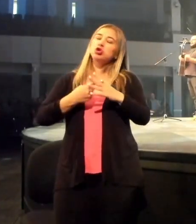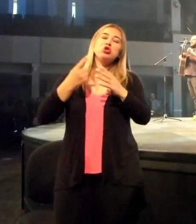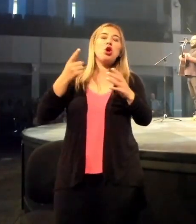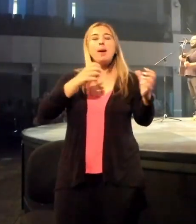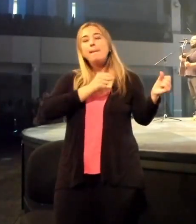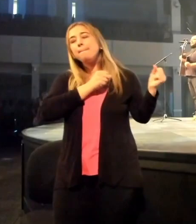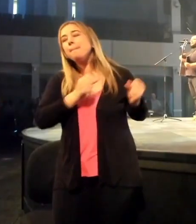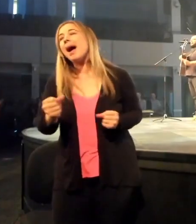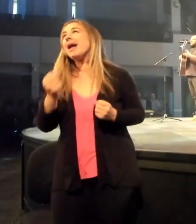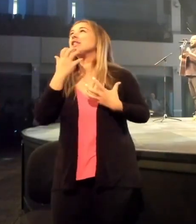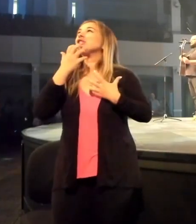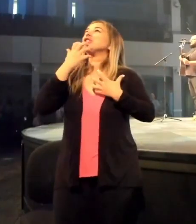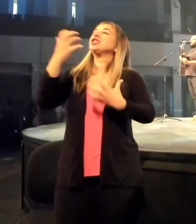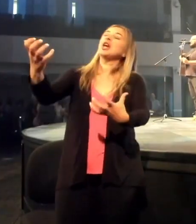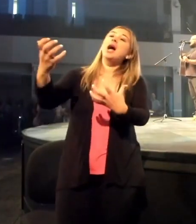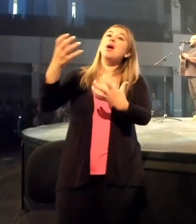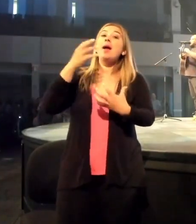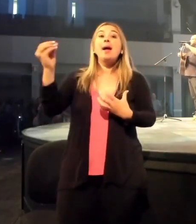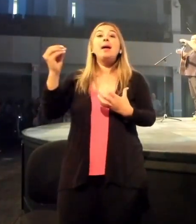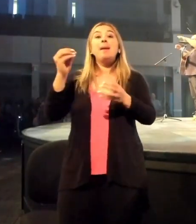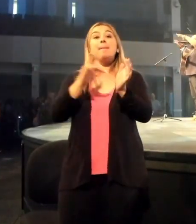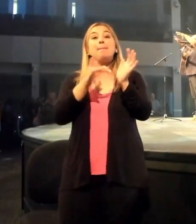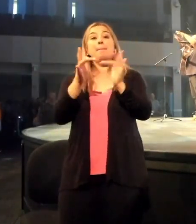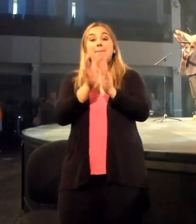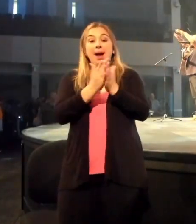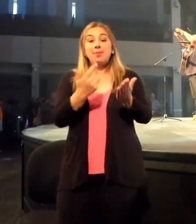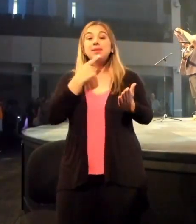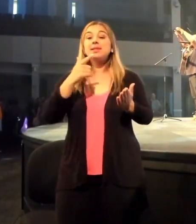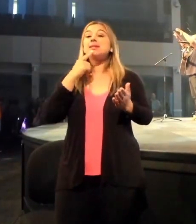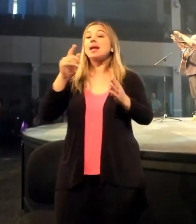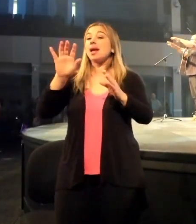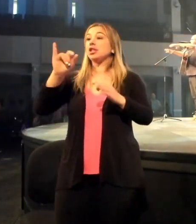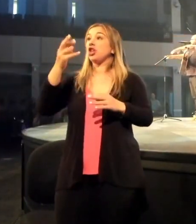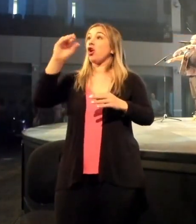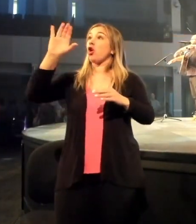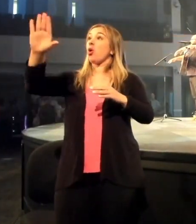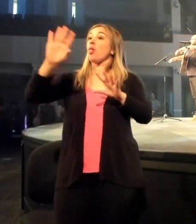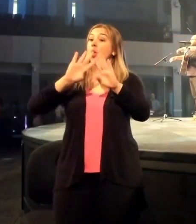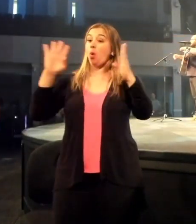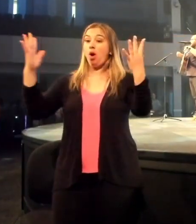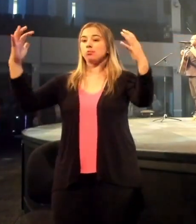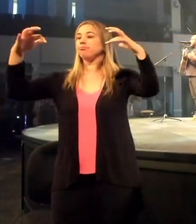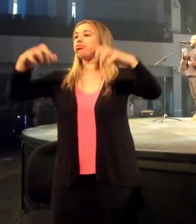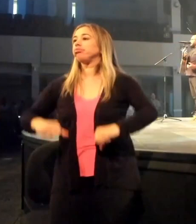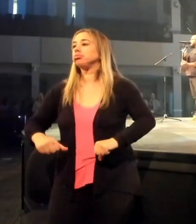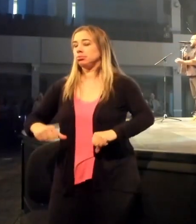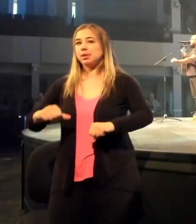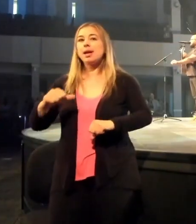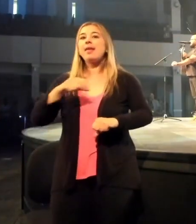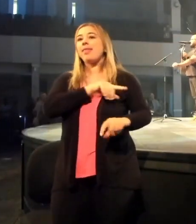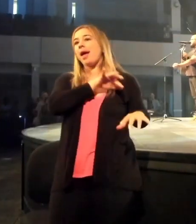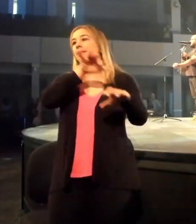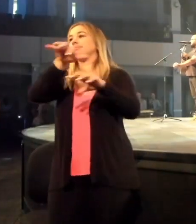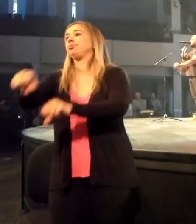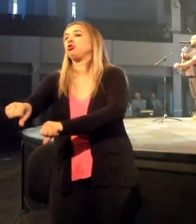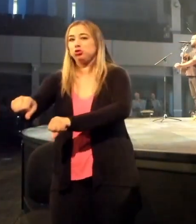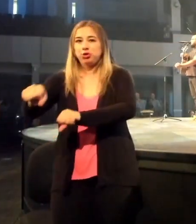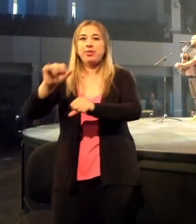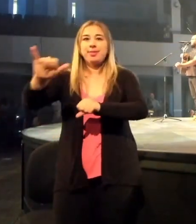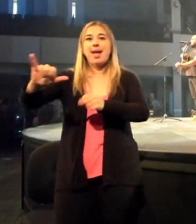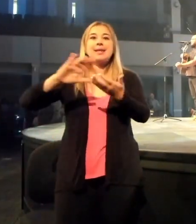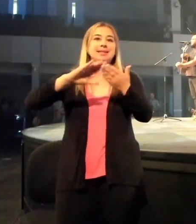a mighty shout. And the Bible says that the walls of Jericho came crumbling right down and they captured the city.